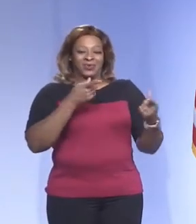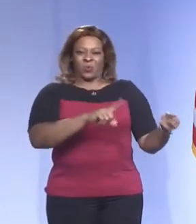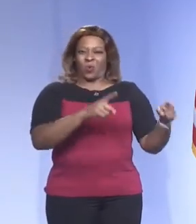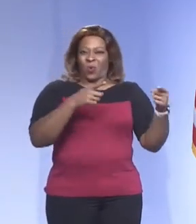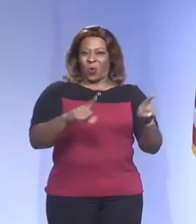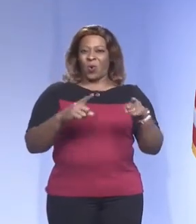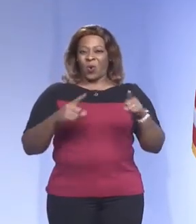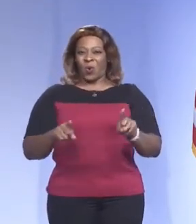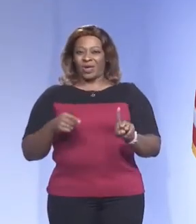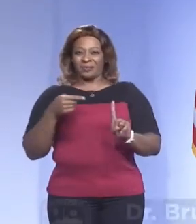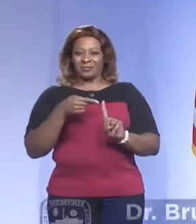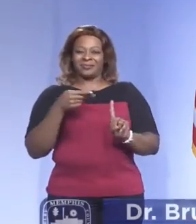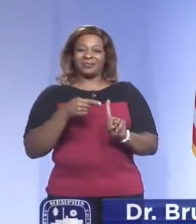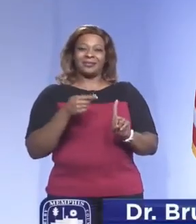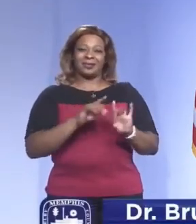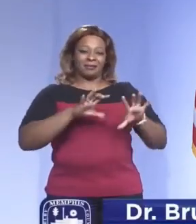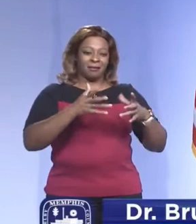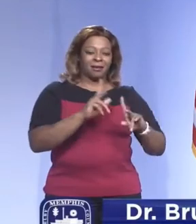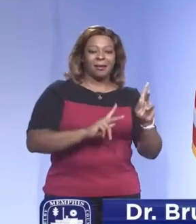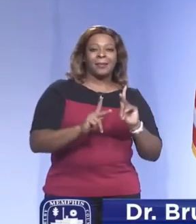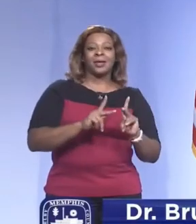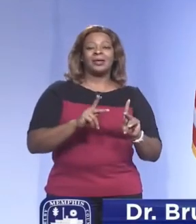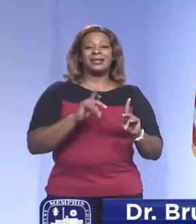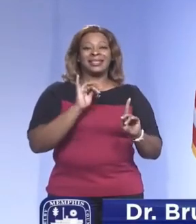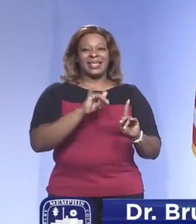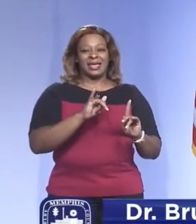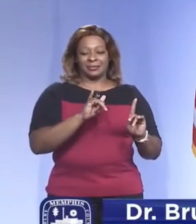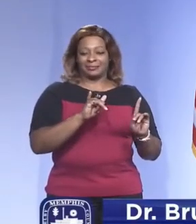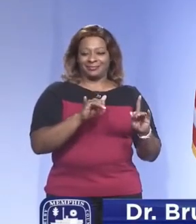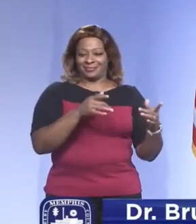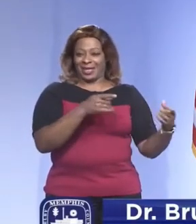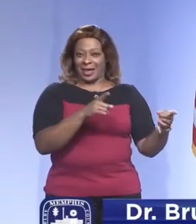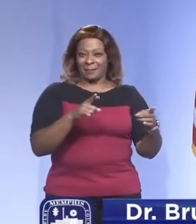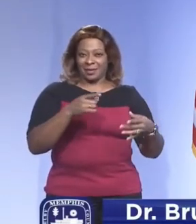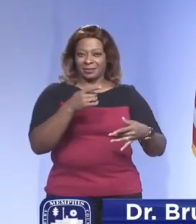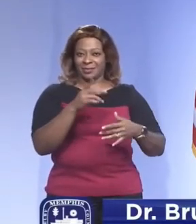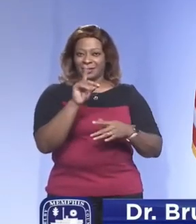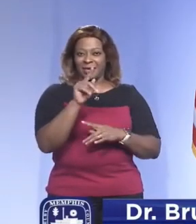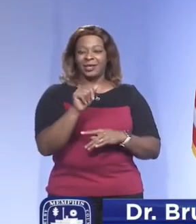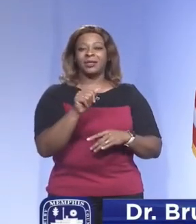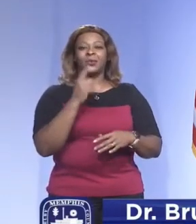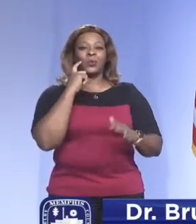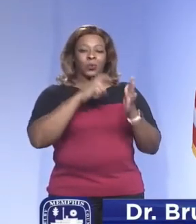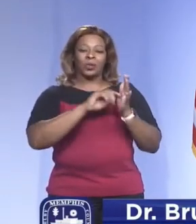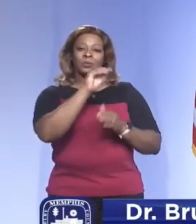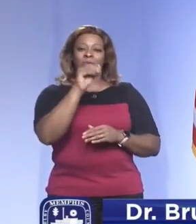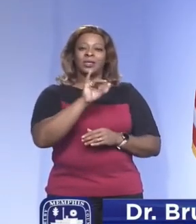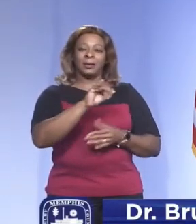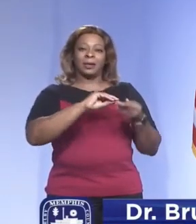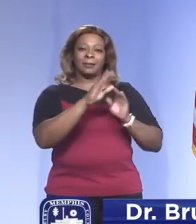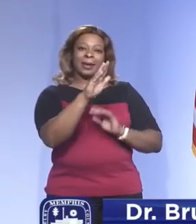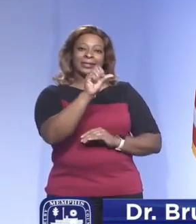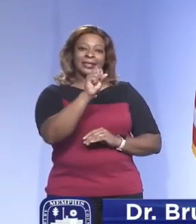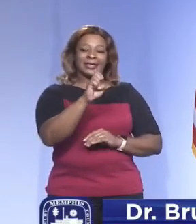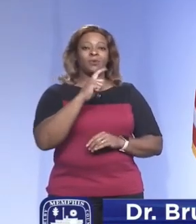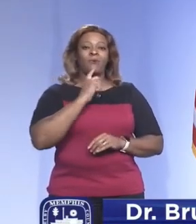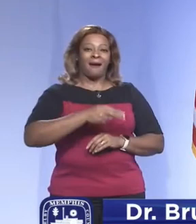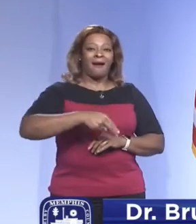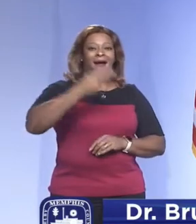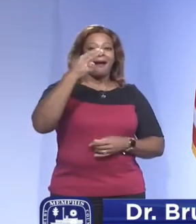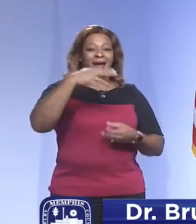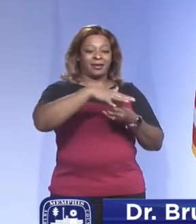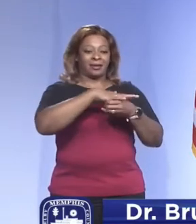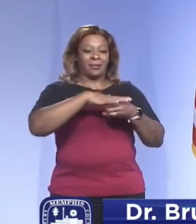when we look at our data, we see that the percentage of cases is highest